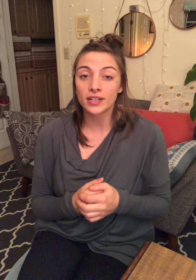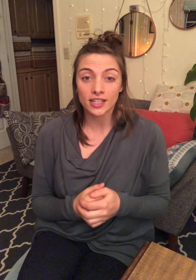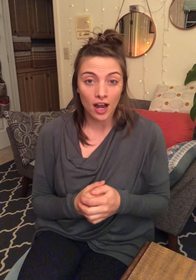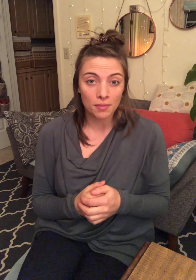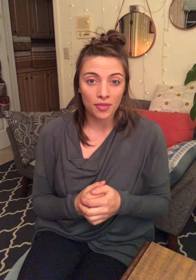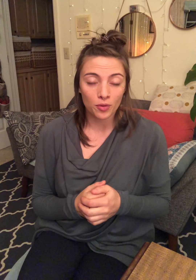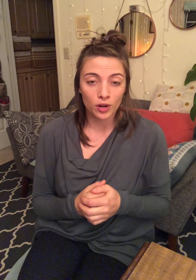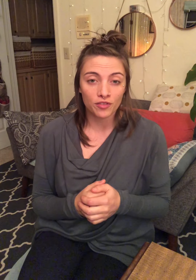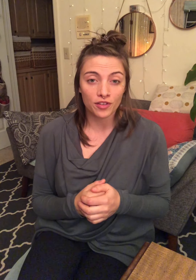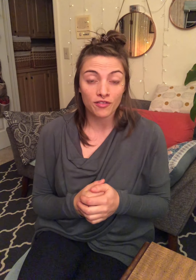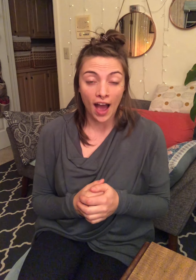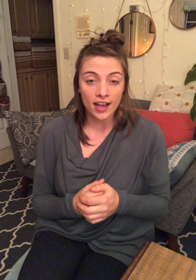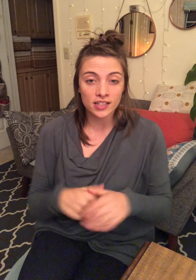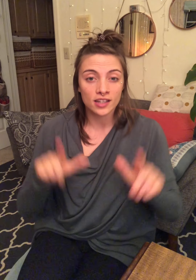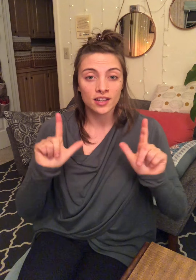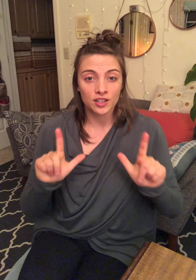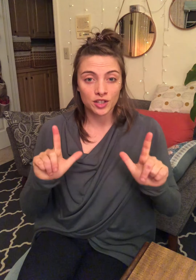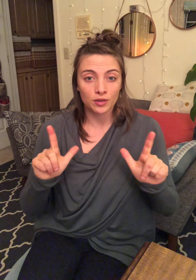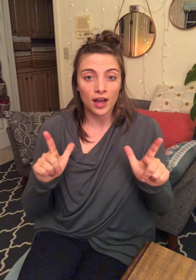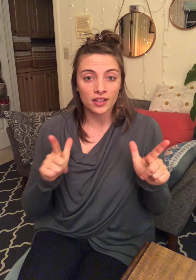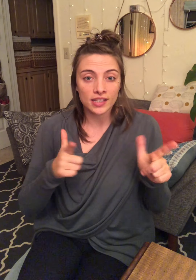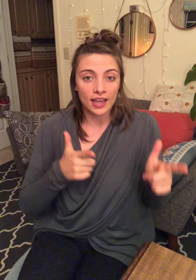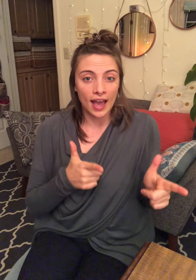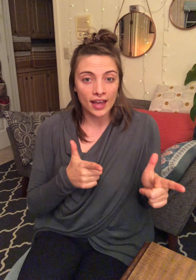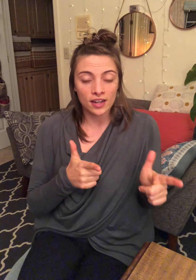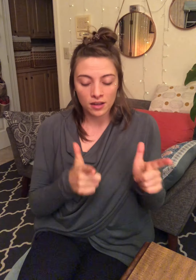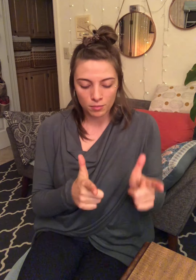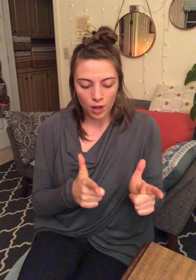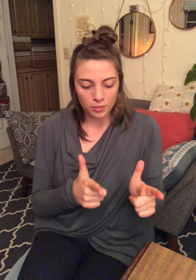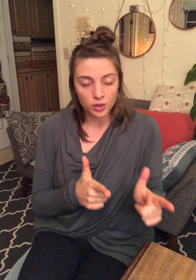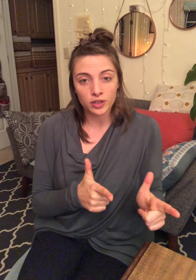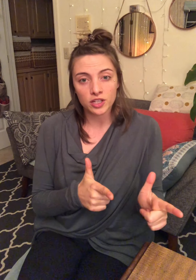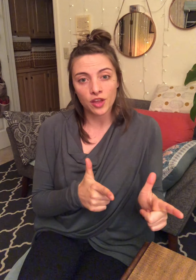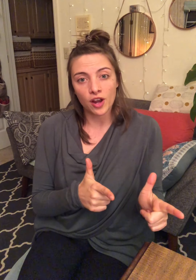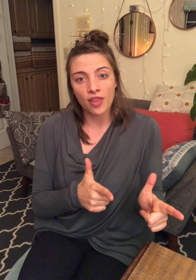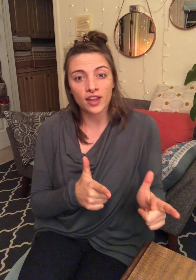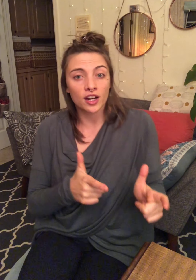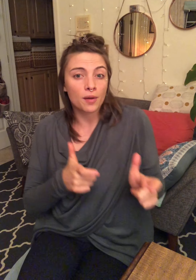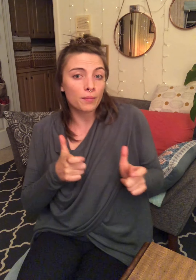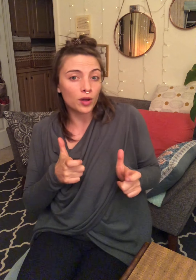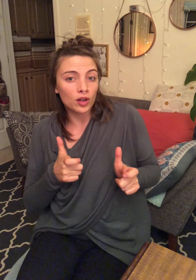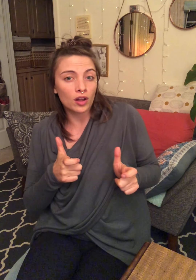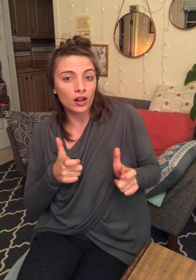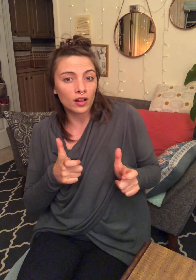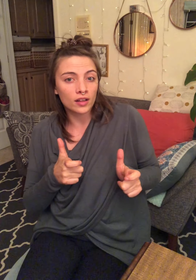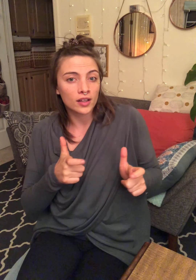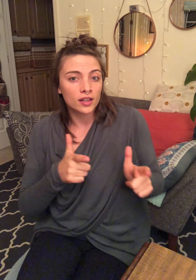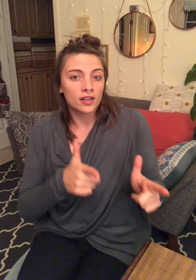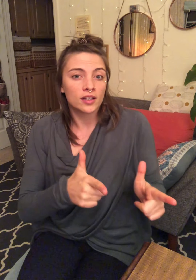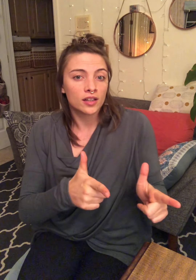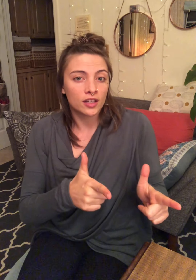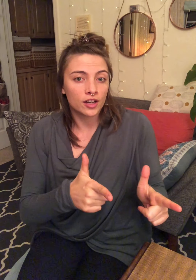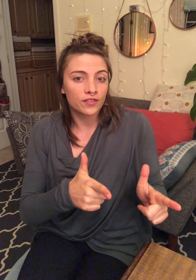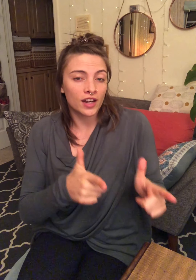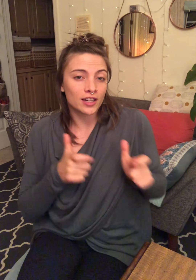talk about the word for fast. 2 L's again, palms towards each other, and then you're going to pull your fingers